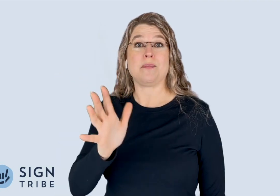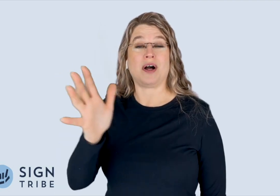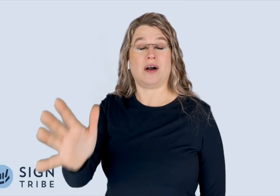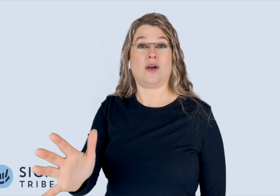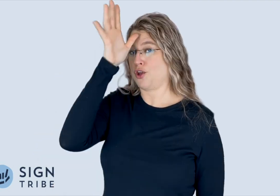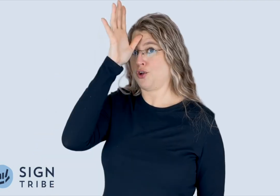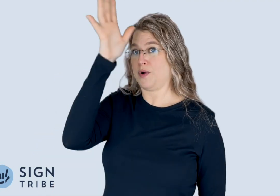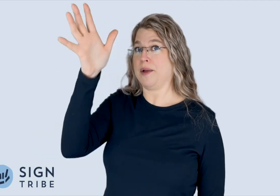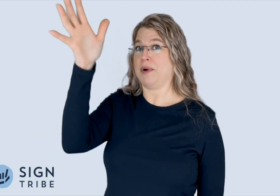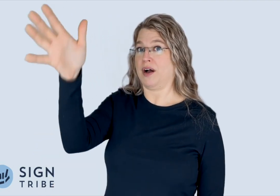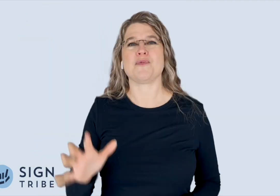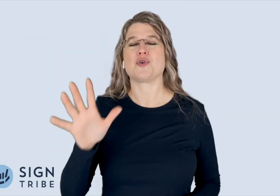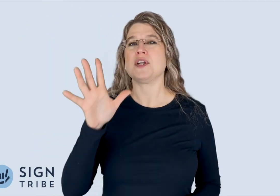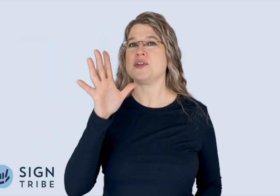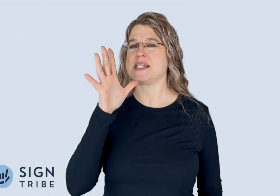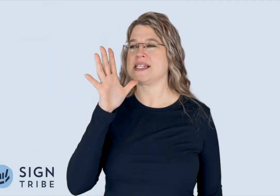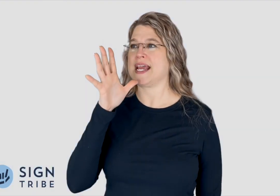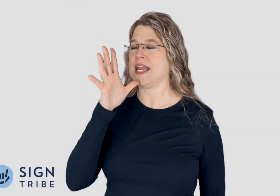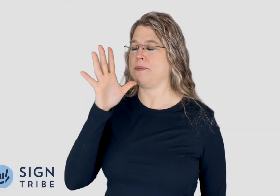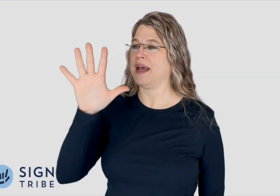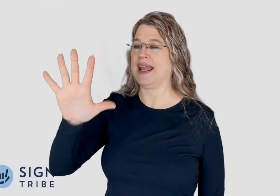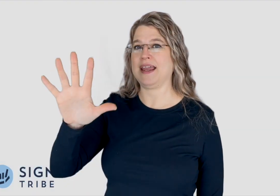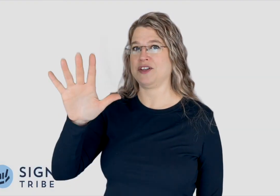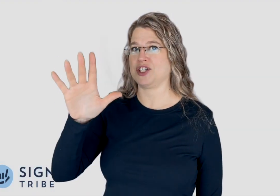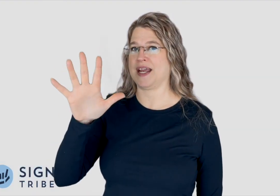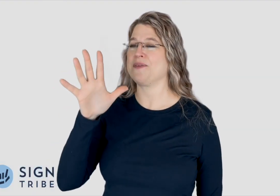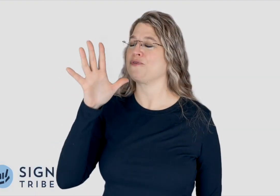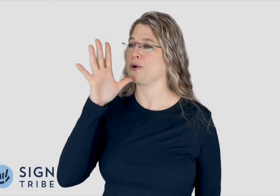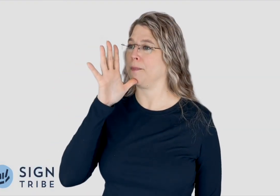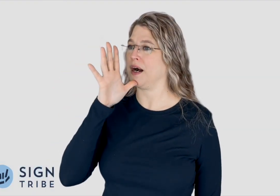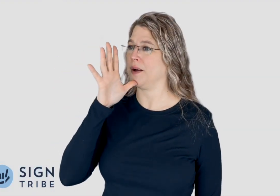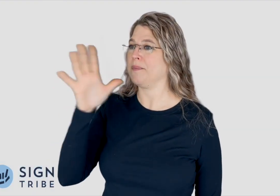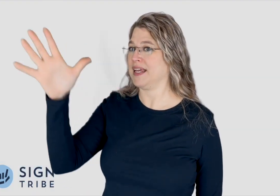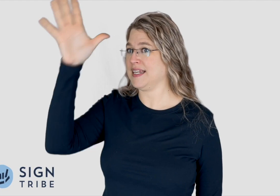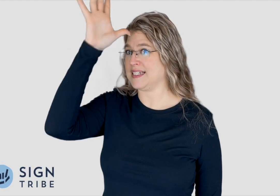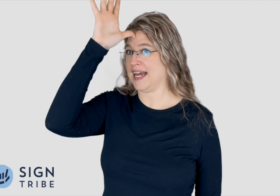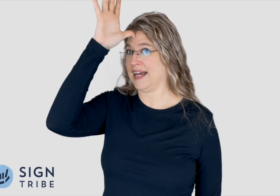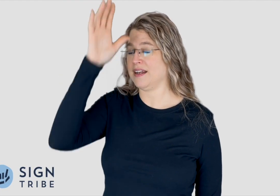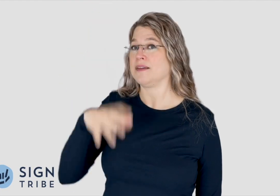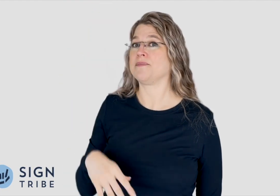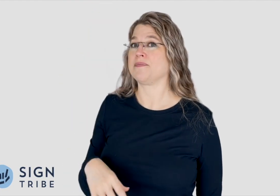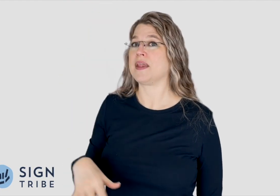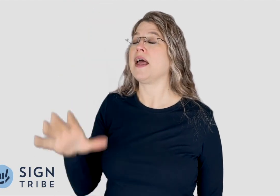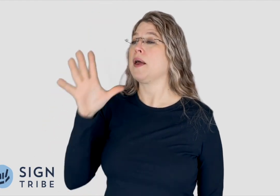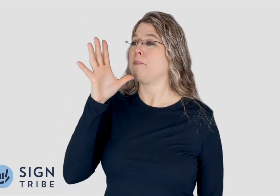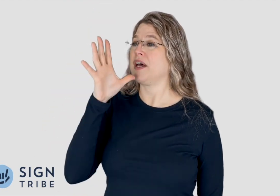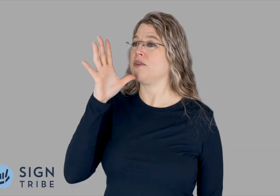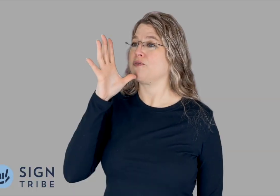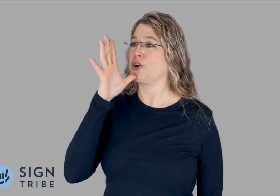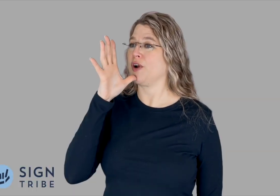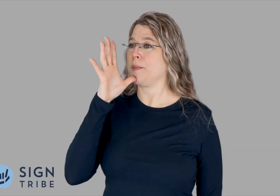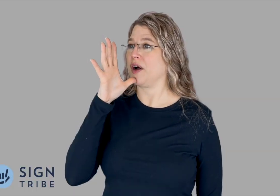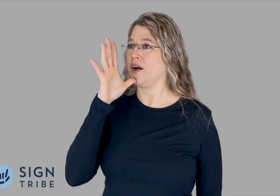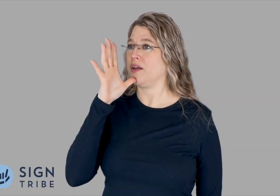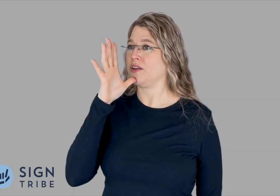Grandma, grandpa, you're going to use the same hand shape for mom and dad. But for grandma, you